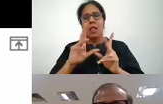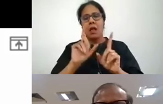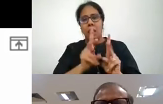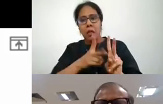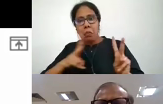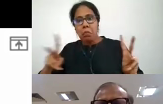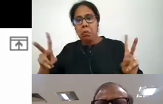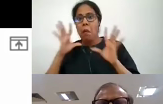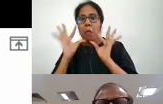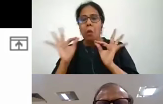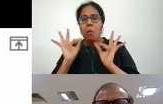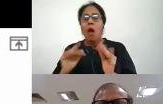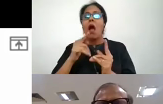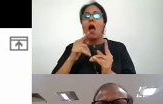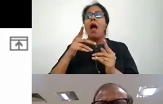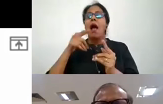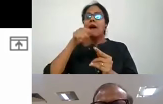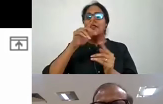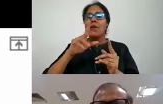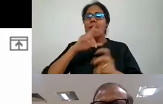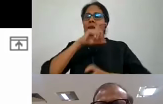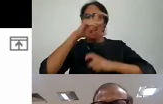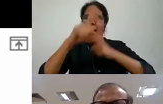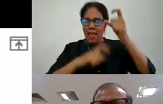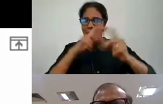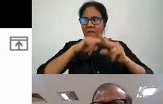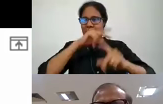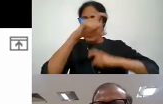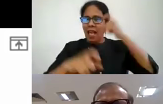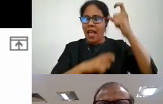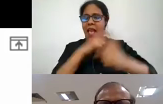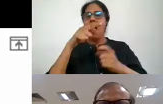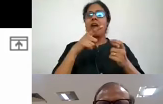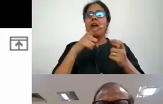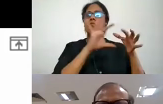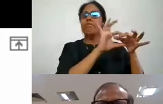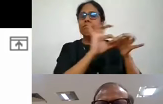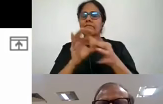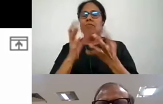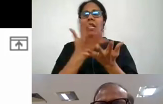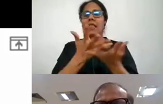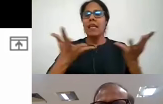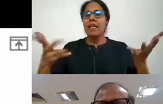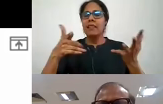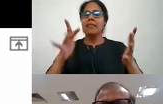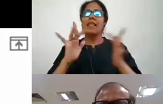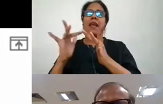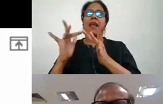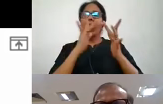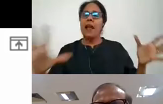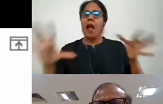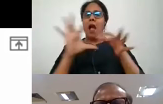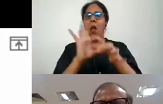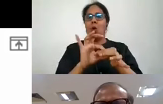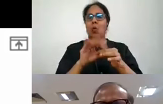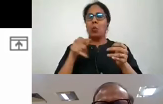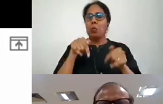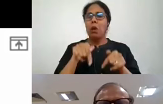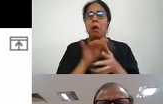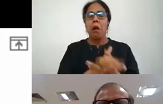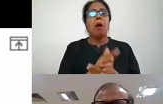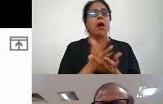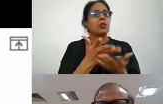are industrial IoT, because of the now dual latency and deterministic behavior is, you know, allowing us to have some more use